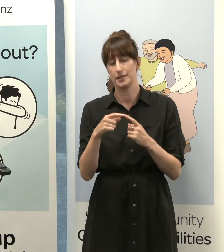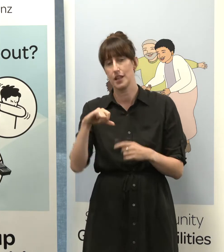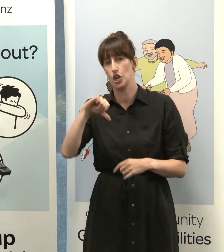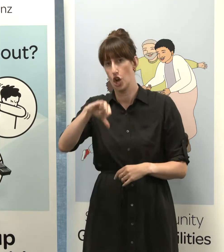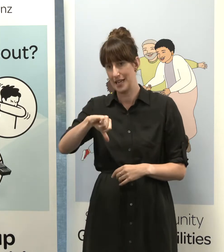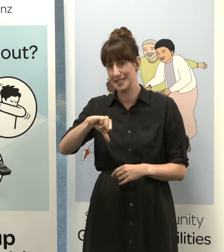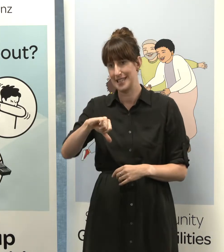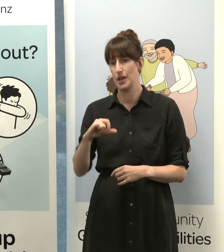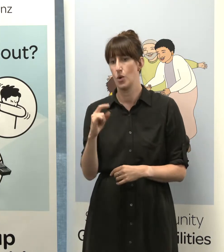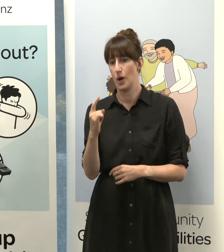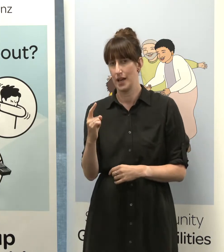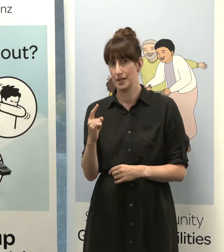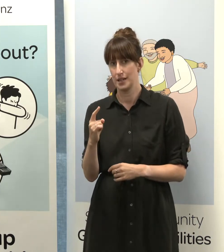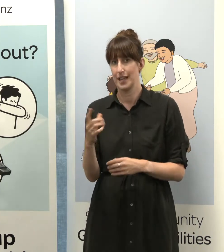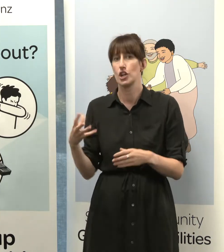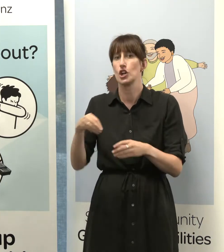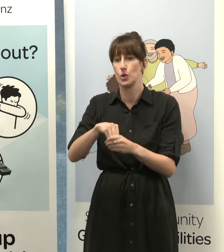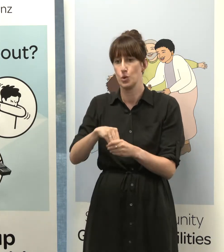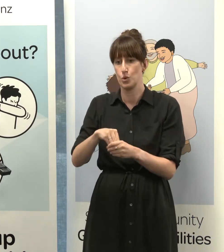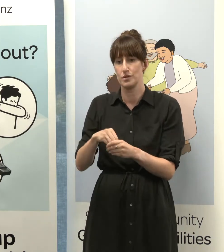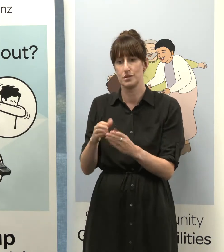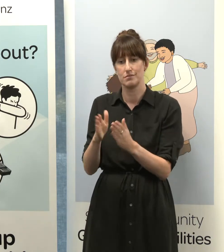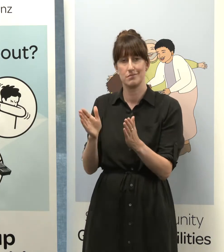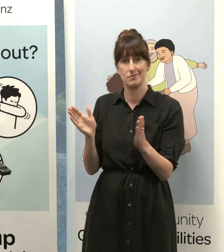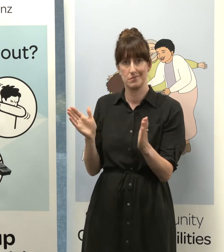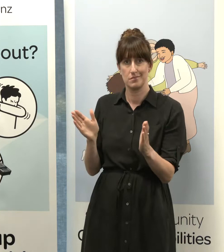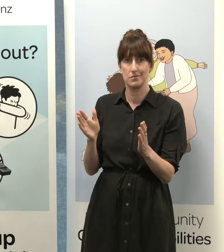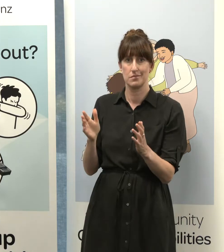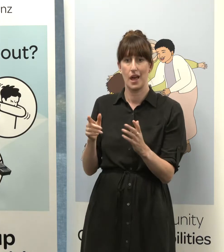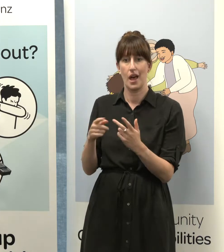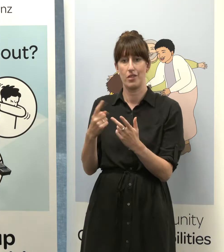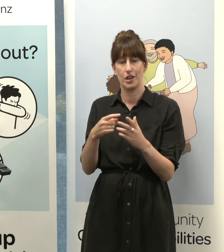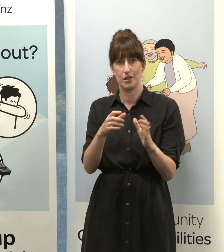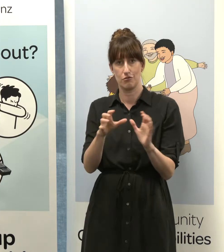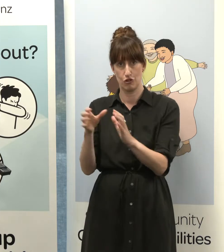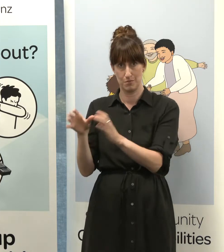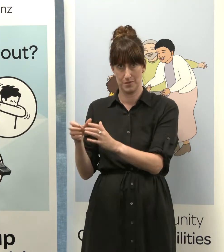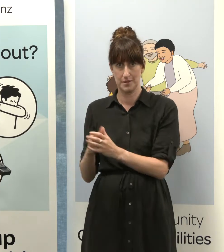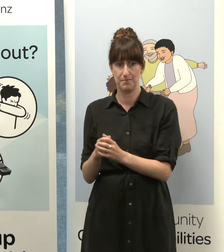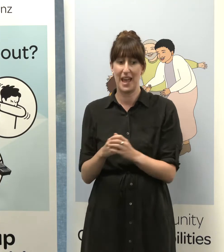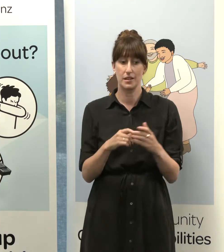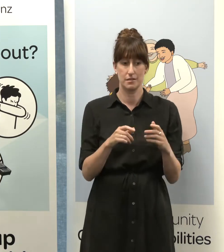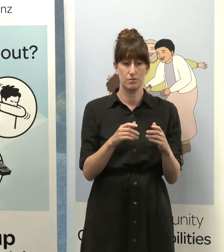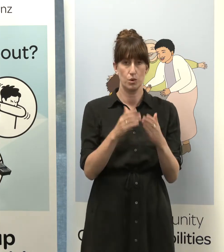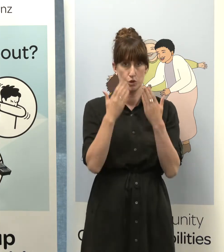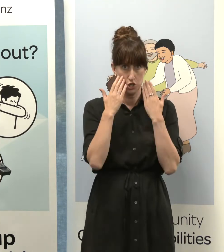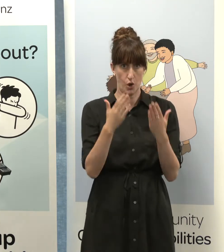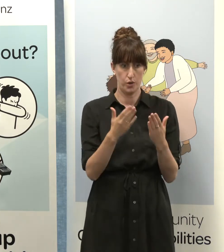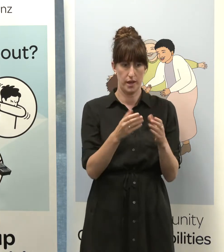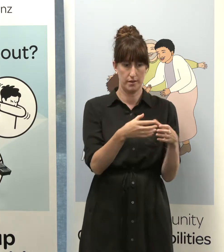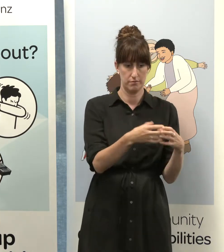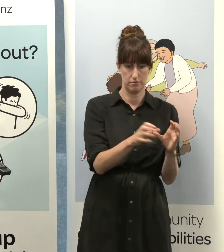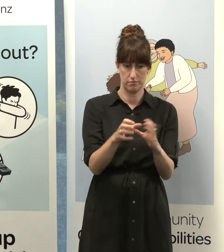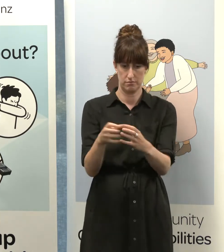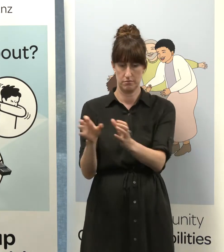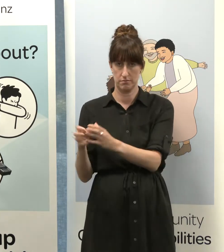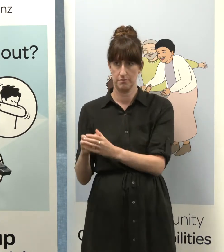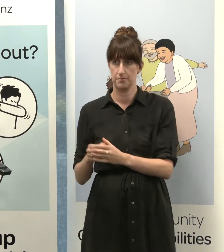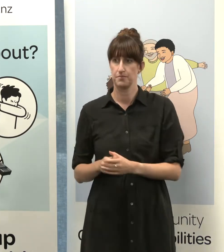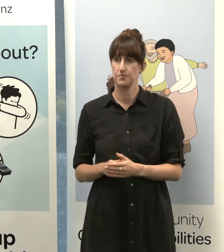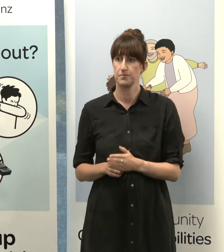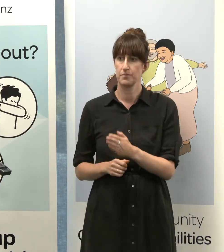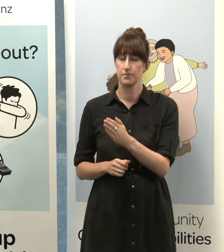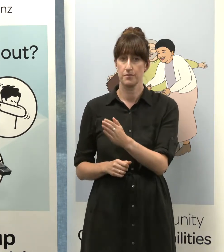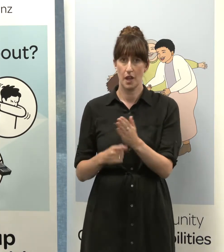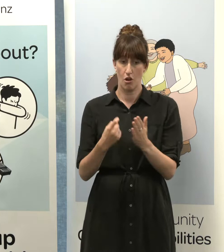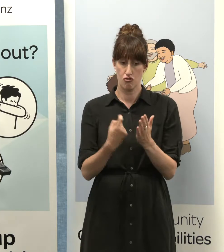91 with the more inclusive definition, and again, though, divided into those three categories. So with RAT tests, we know that they can miss